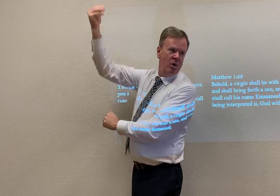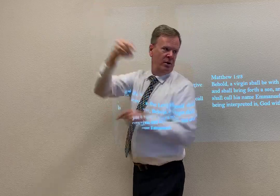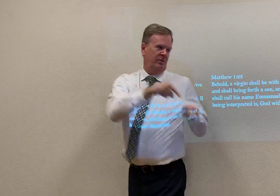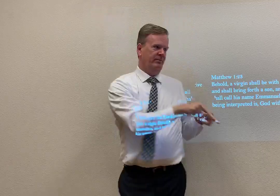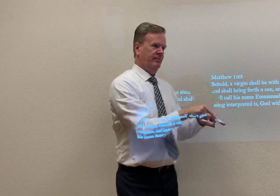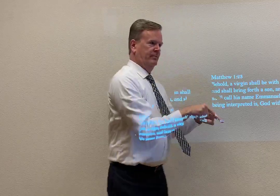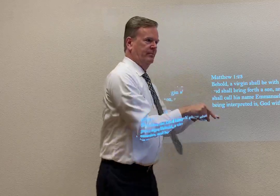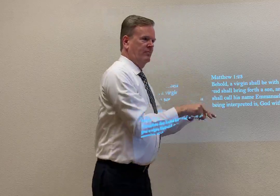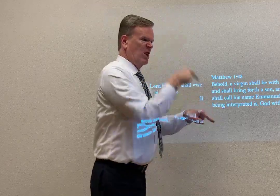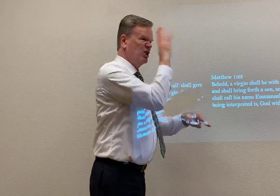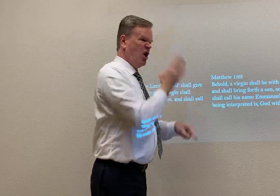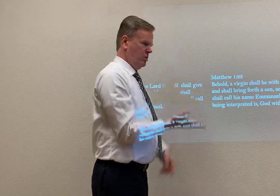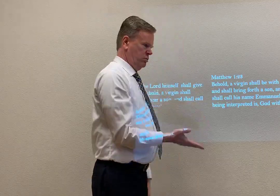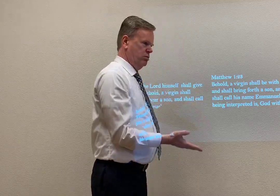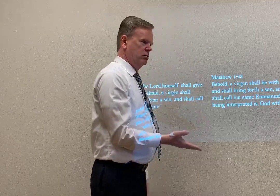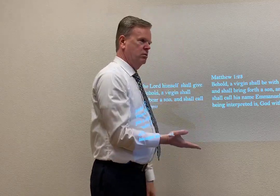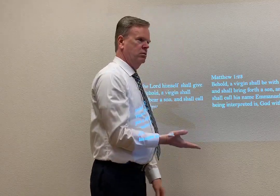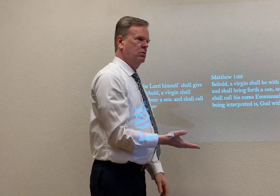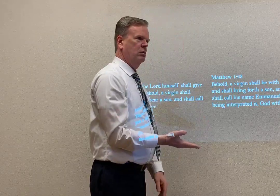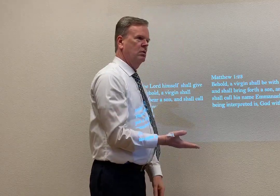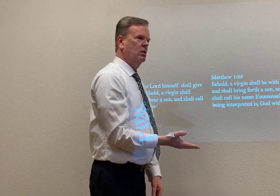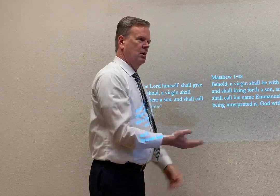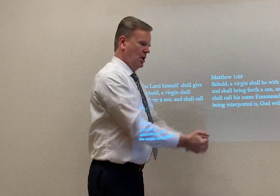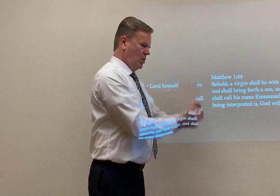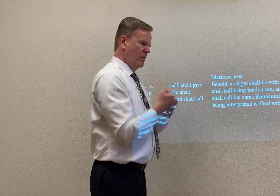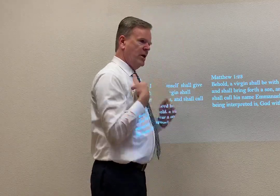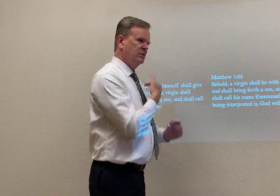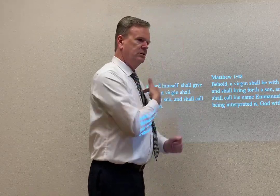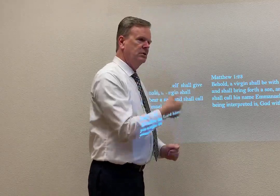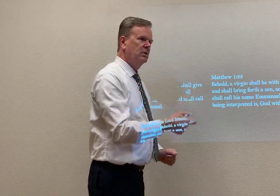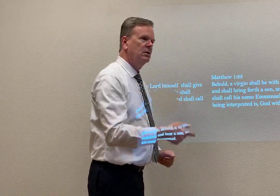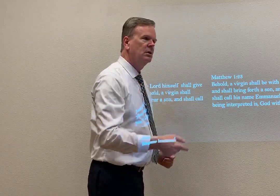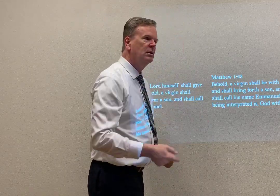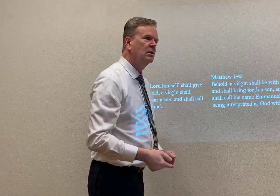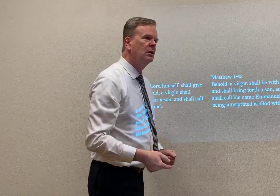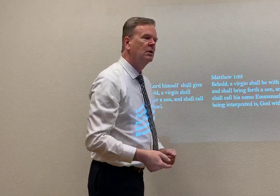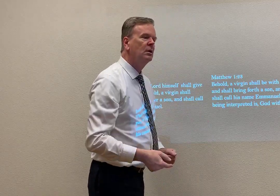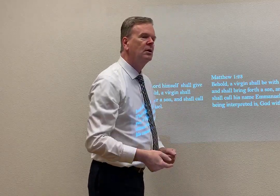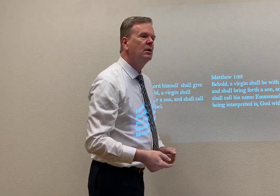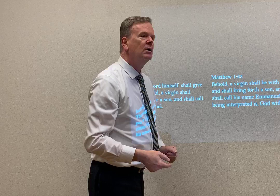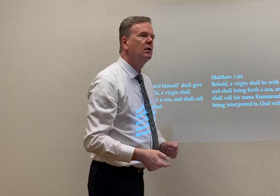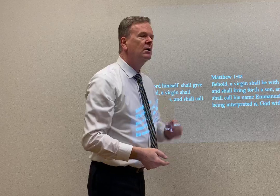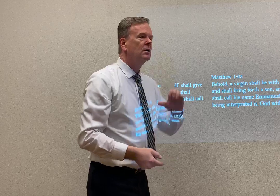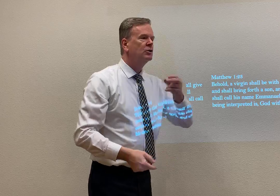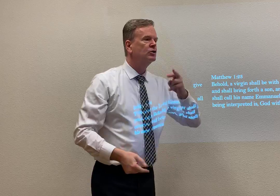There's no separation of the Son and God is with us. No. The Son is God with us.